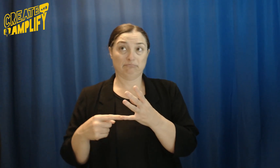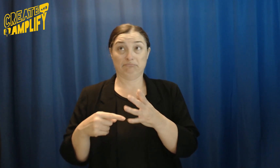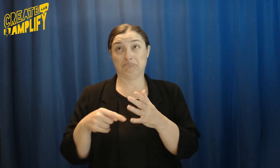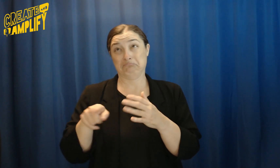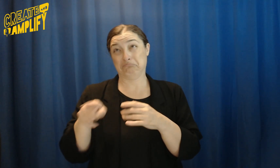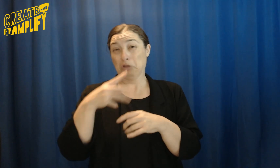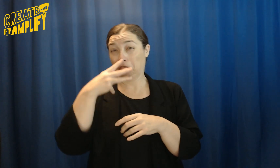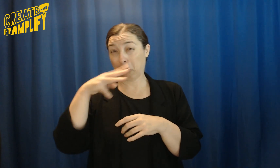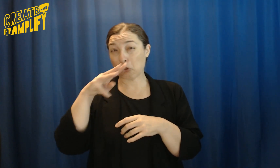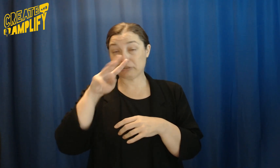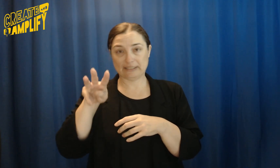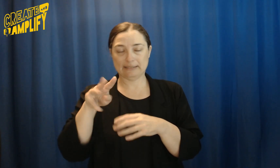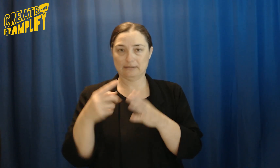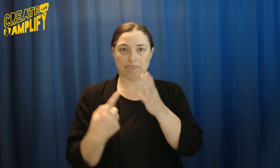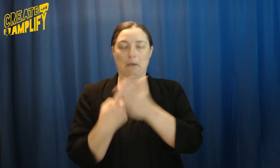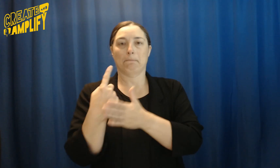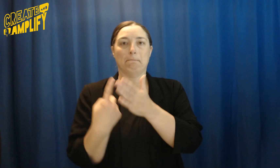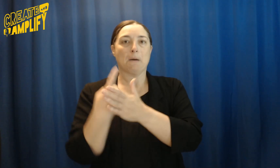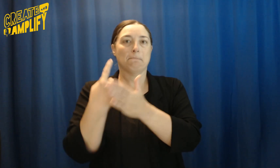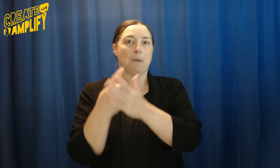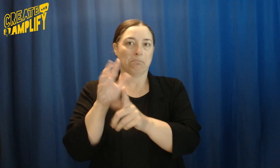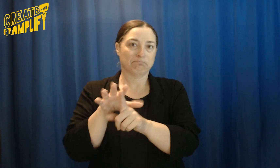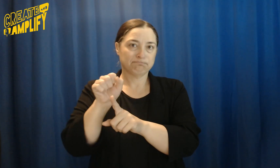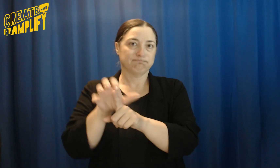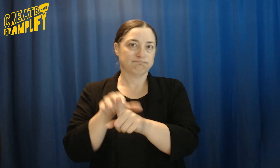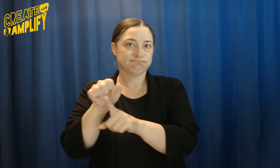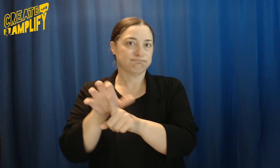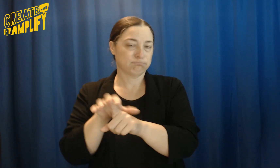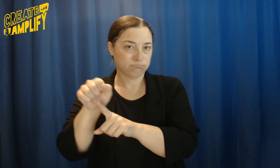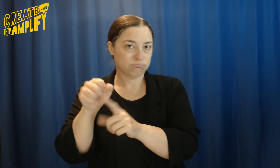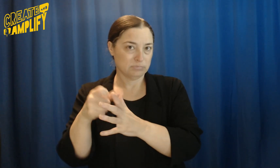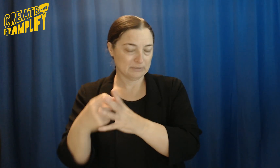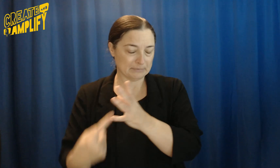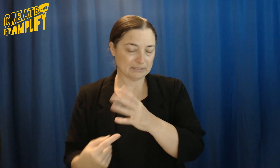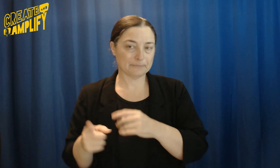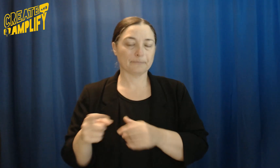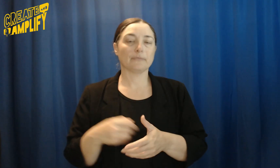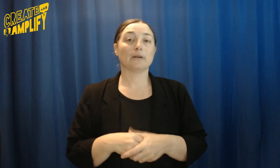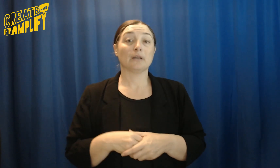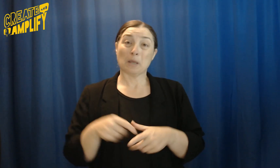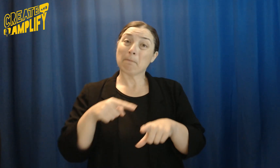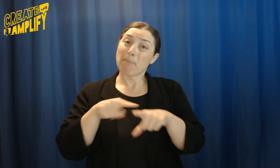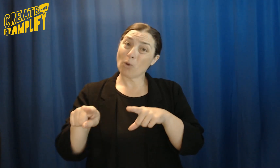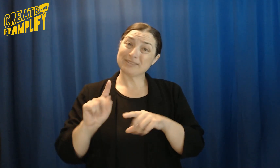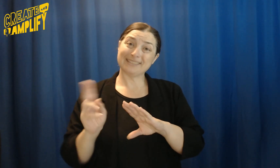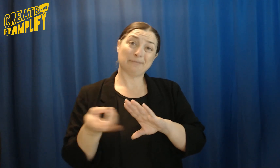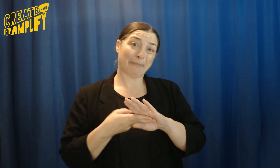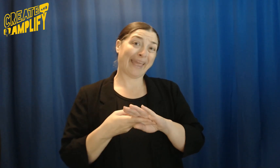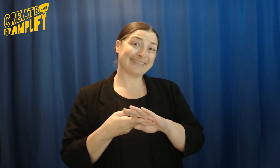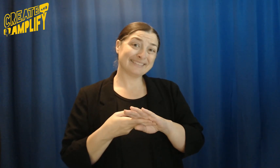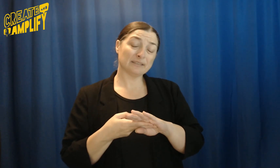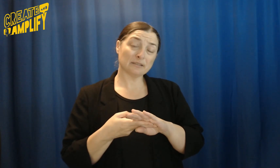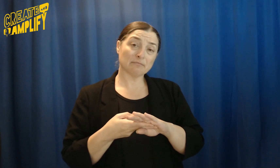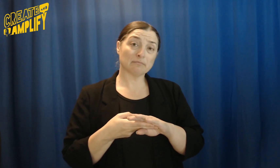30s, and she's mostly in bed, sometimes in a power